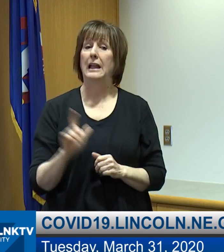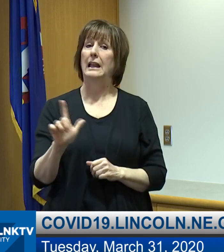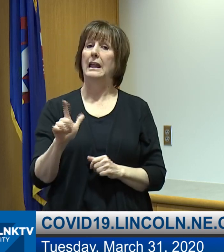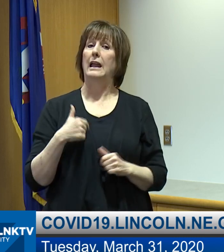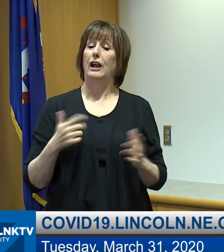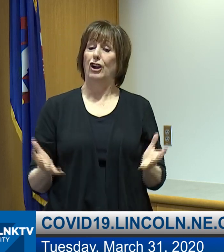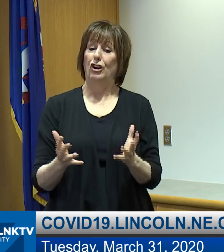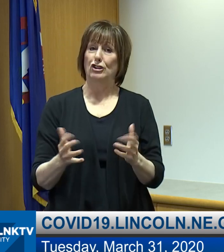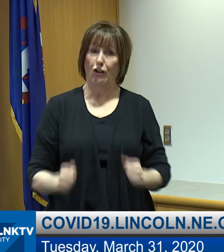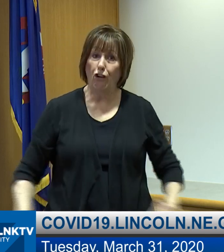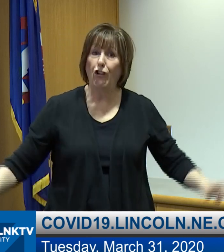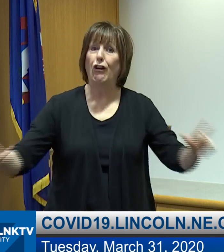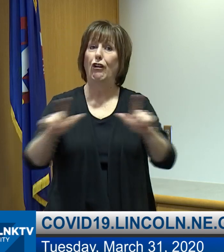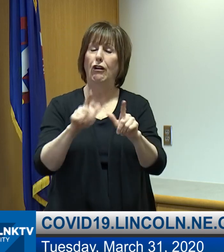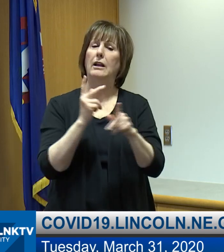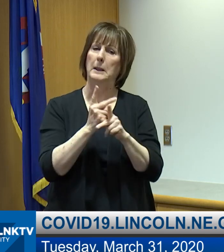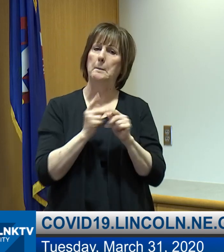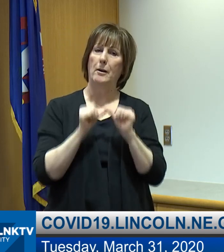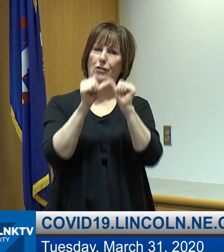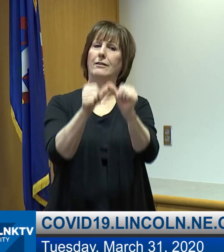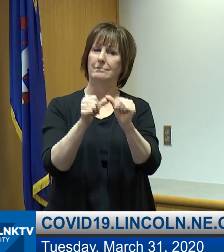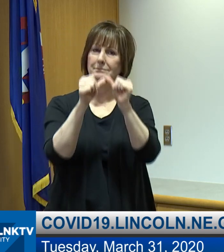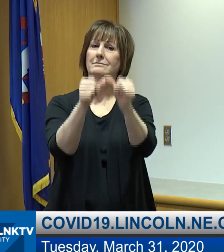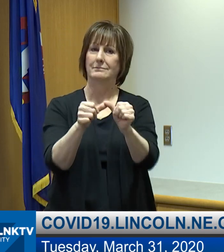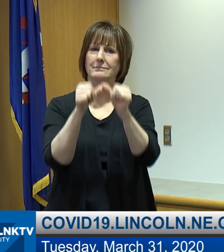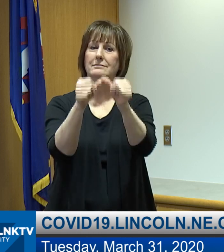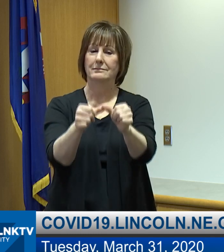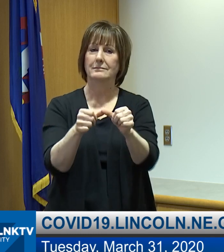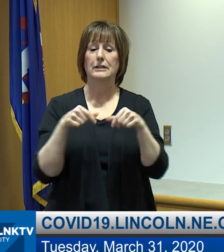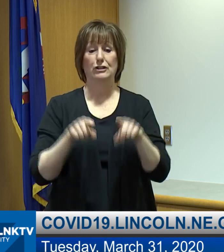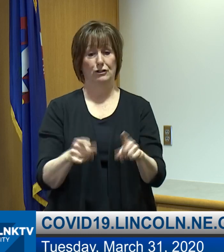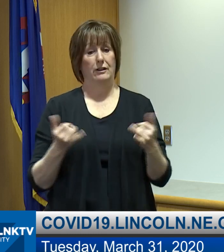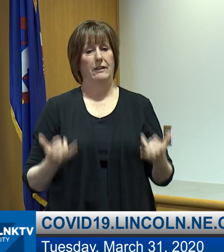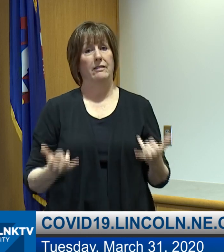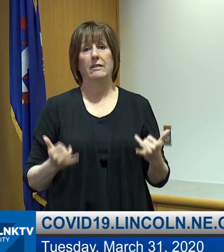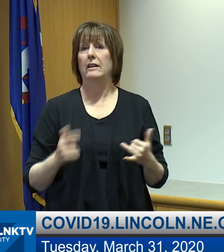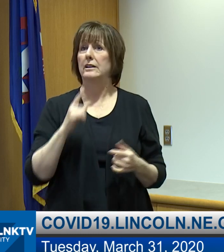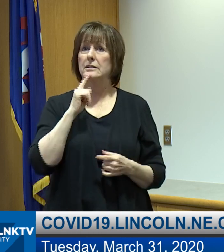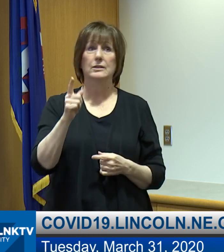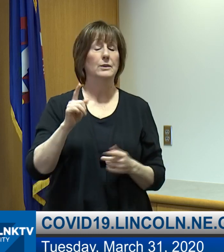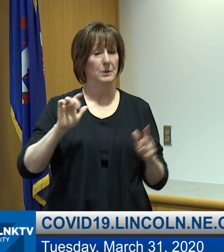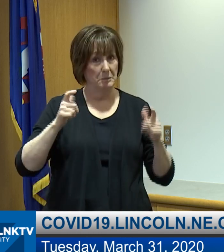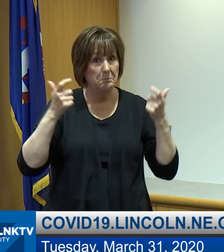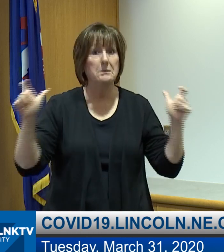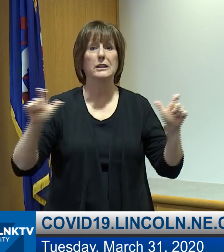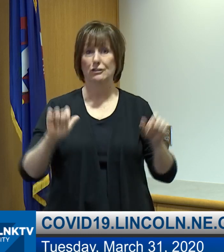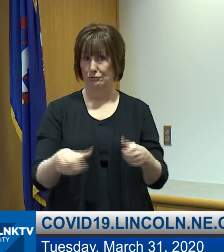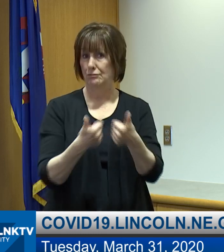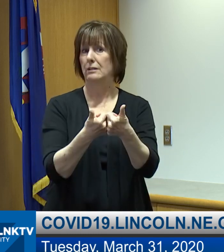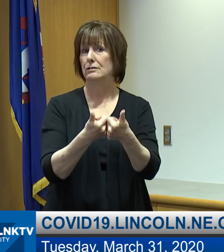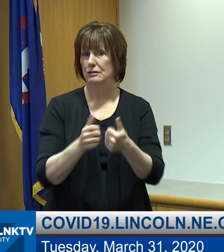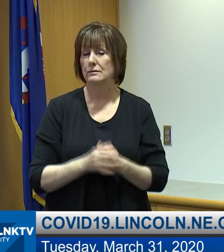Lincoln, I urge all of us to keep on going. During this extraordinary challenge,